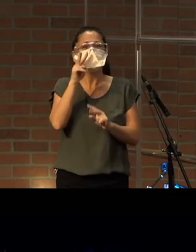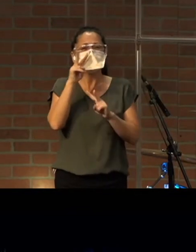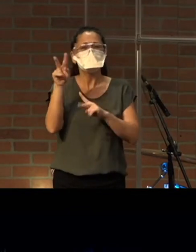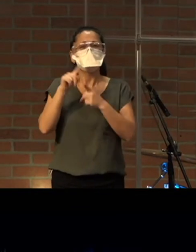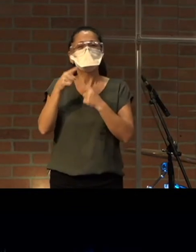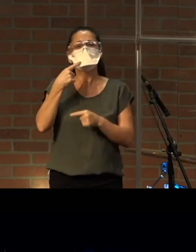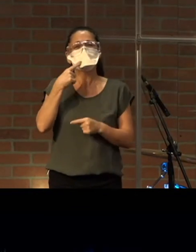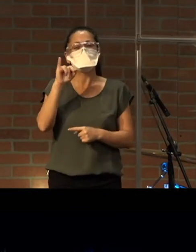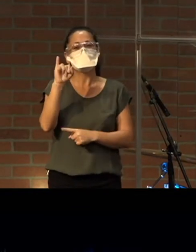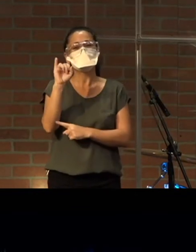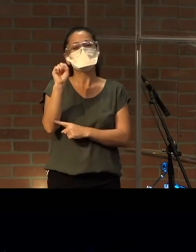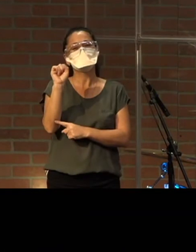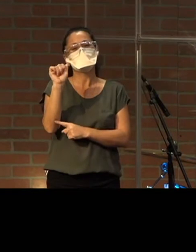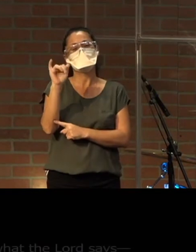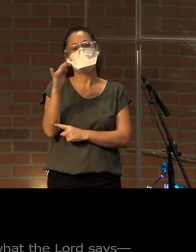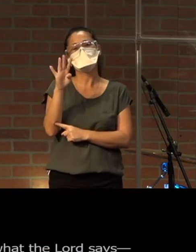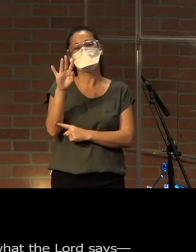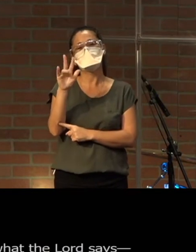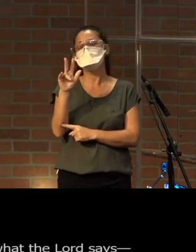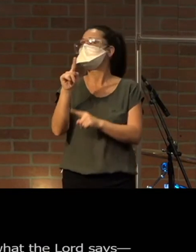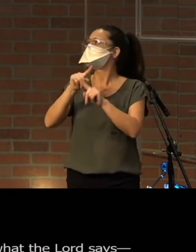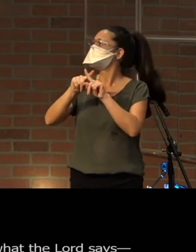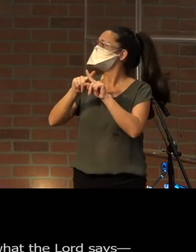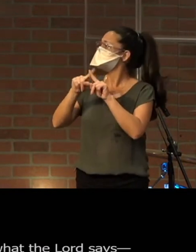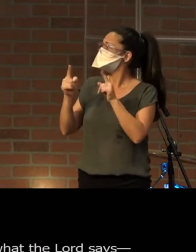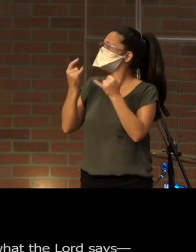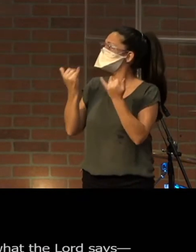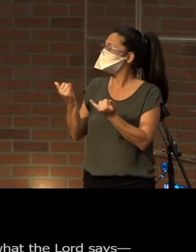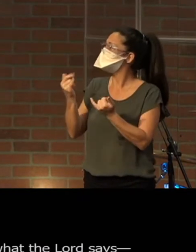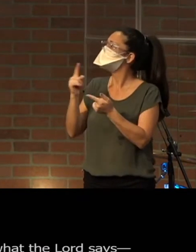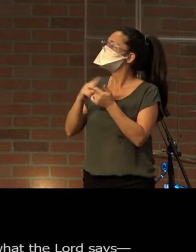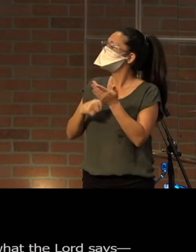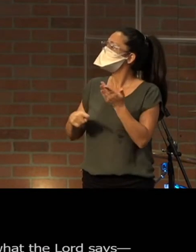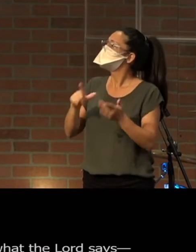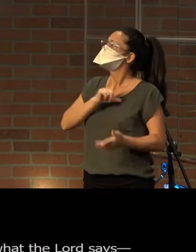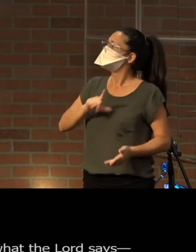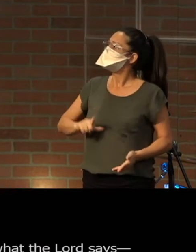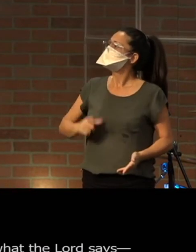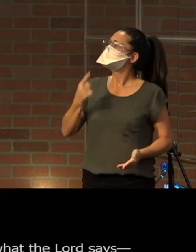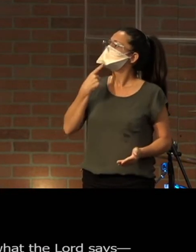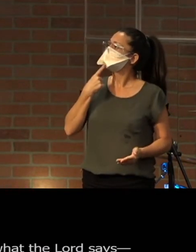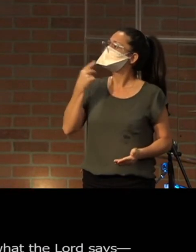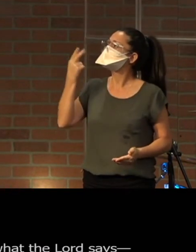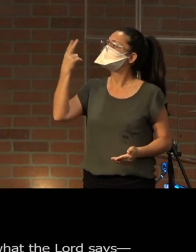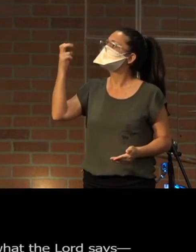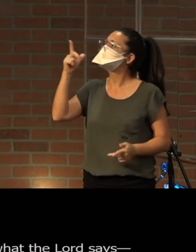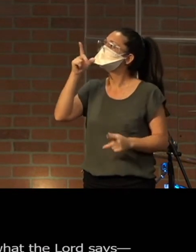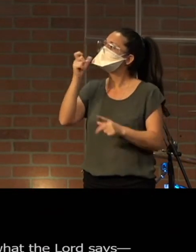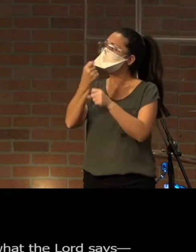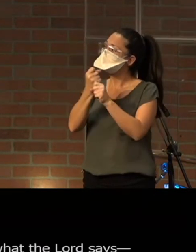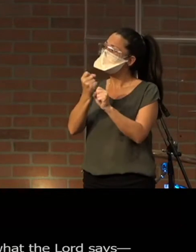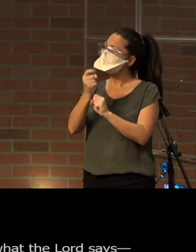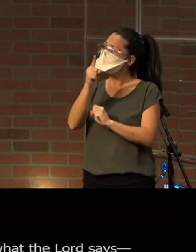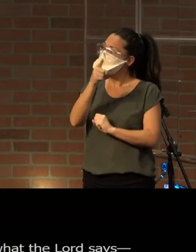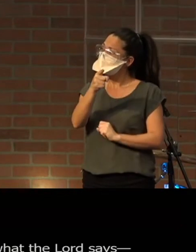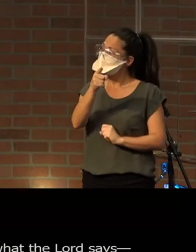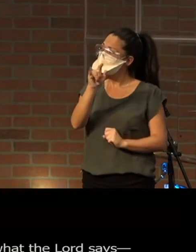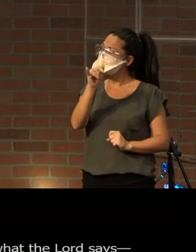Isaiah 43. "But now, this is what the Lord says, he who created you,